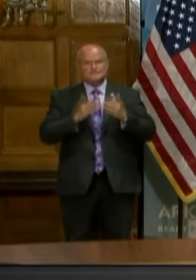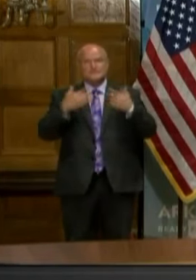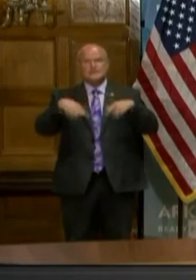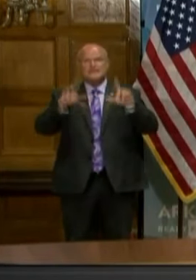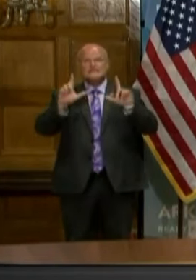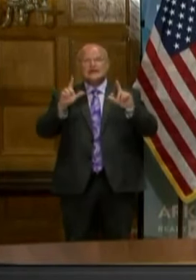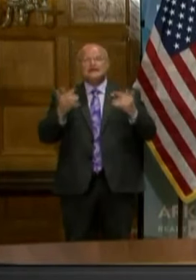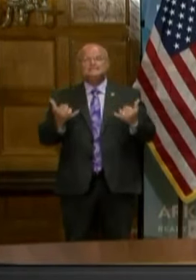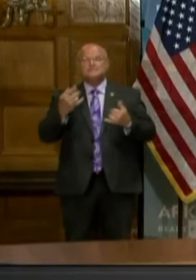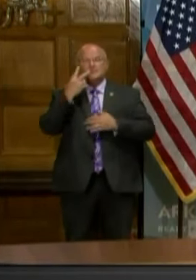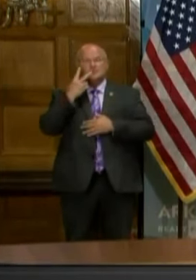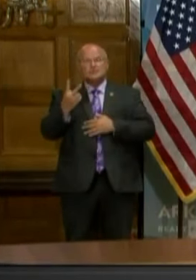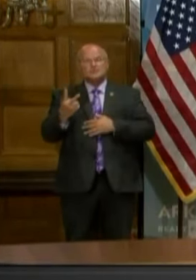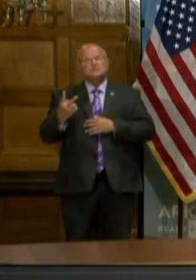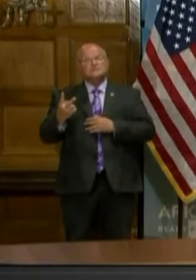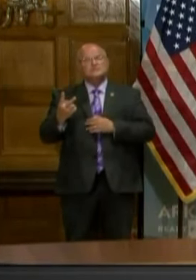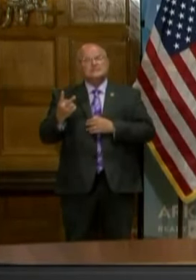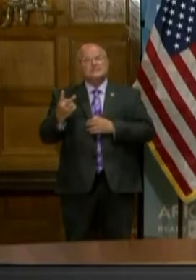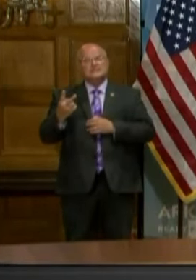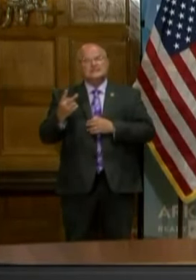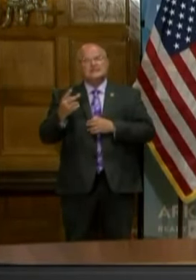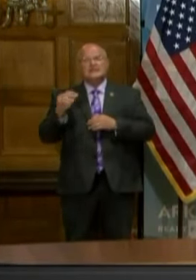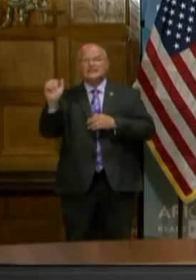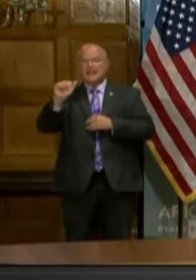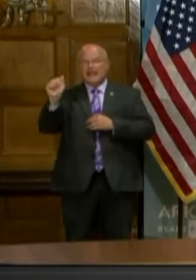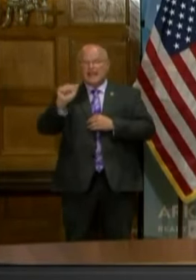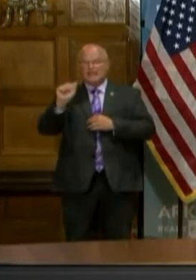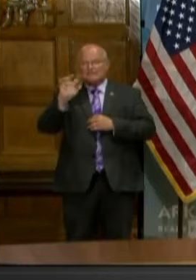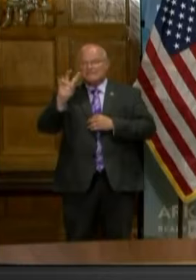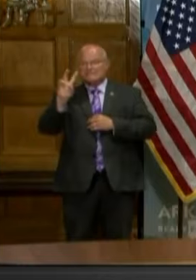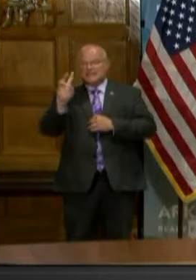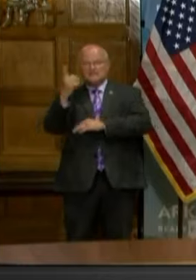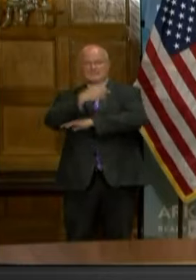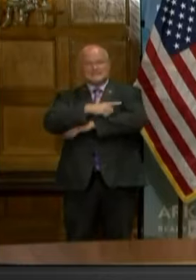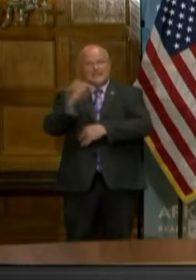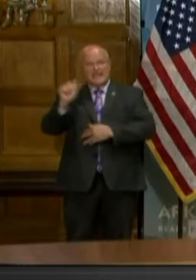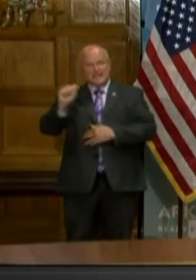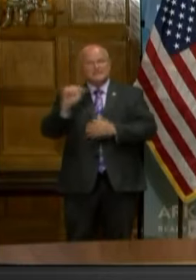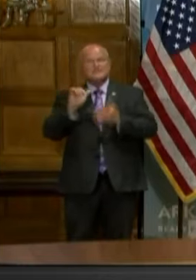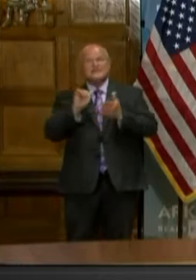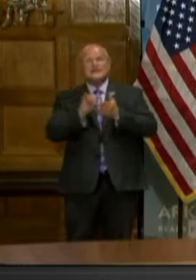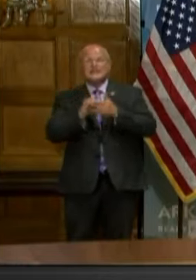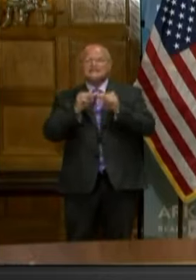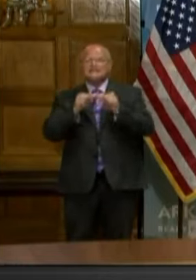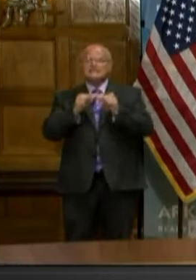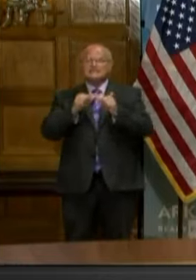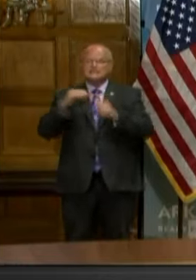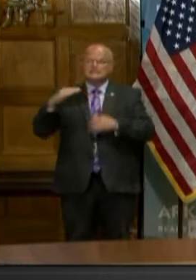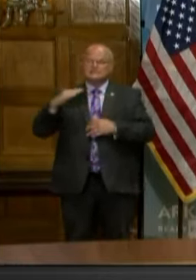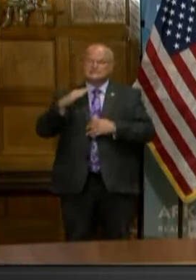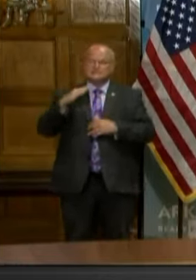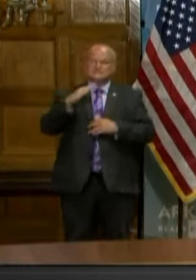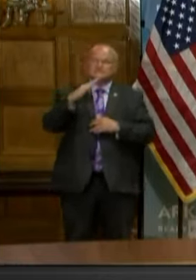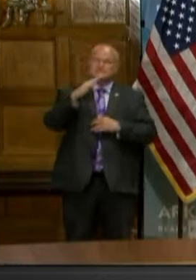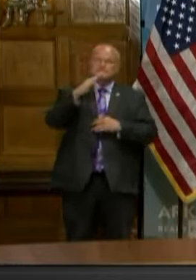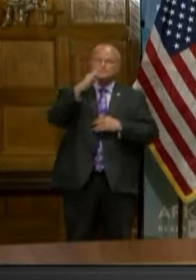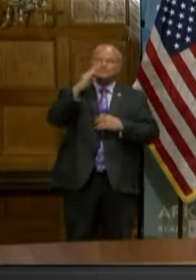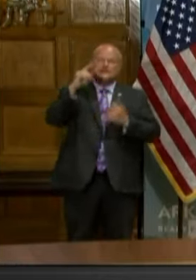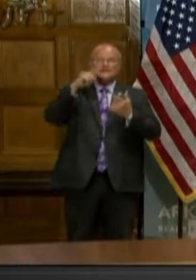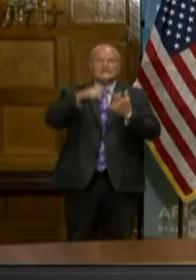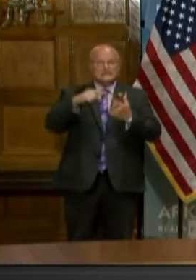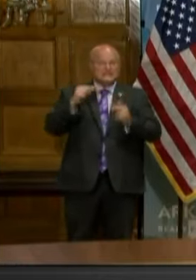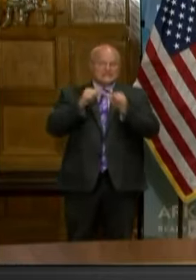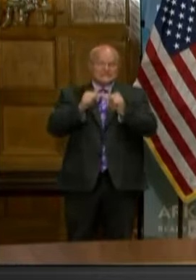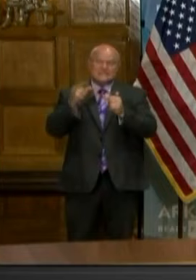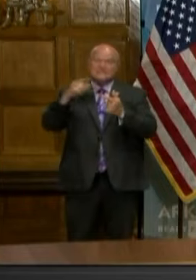the next slide and you see the rolling average, 7-day rolling average that continues to trend up. It'll trend up until